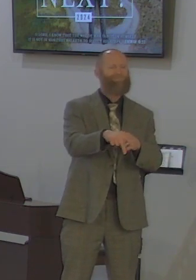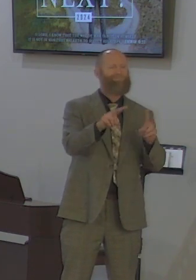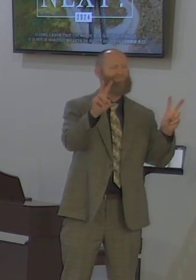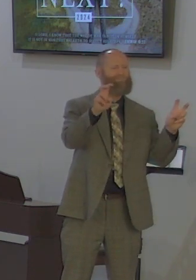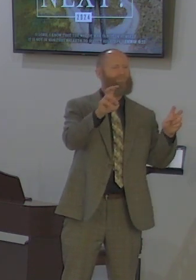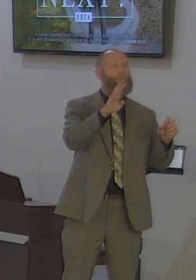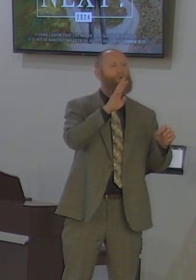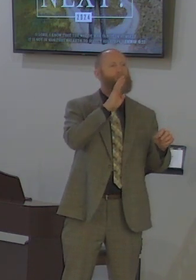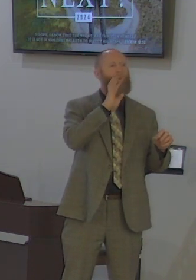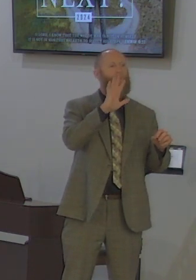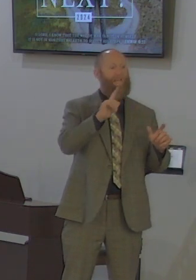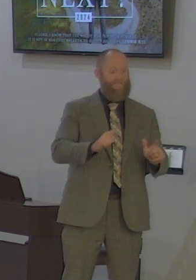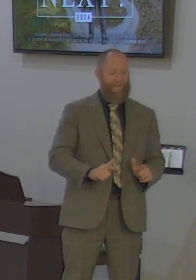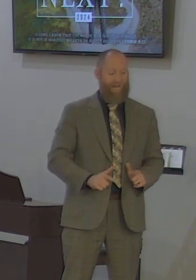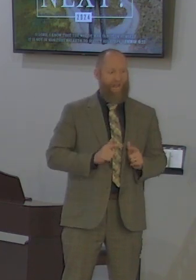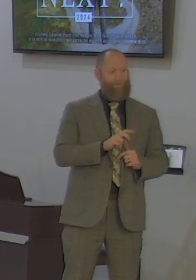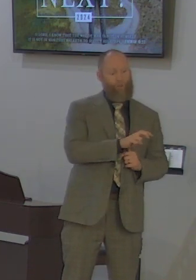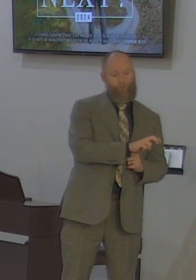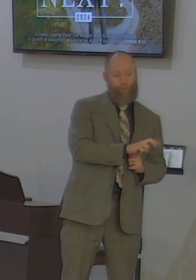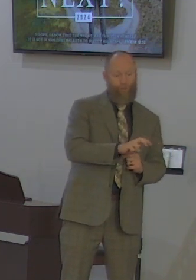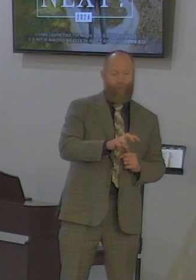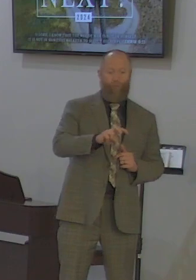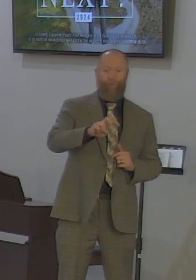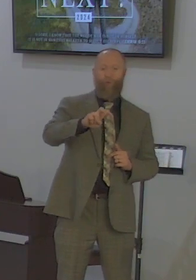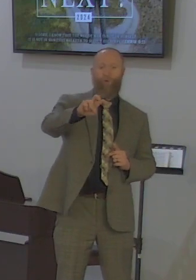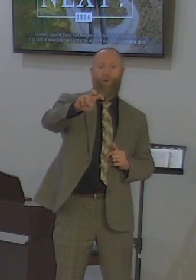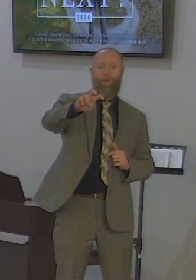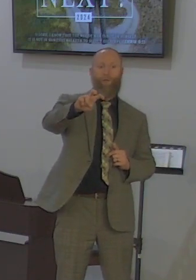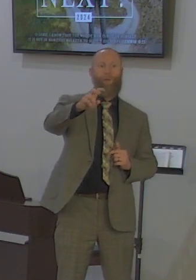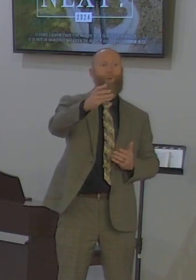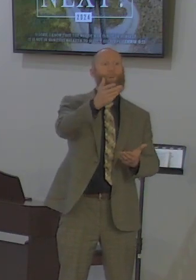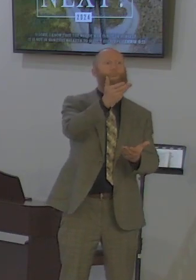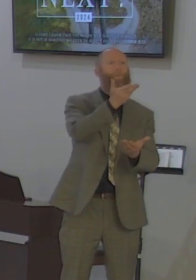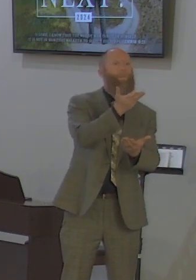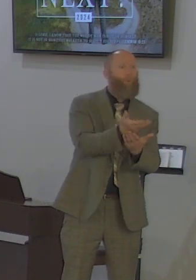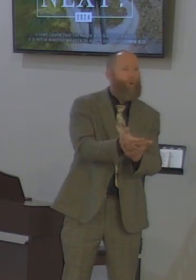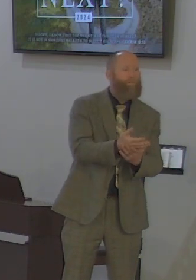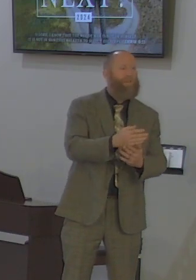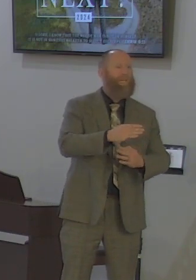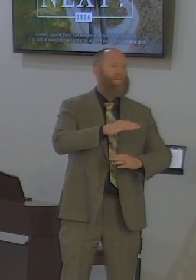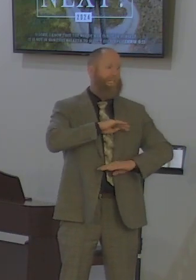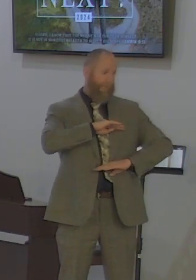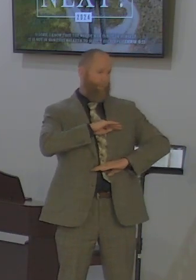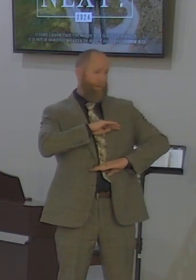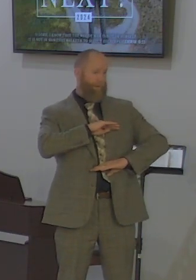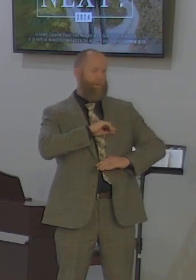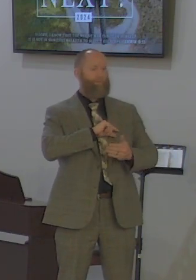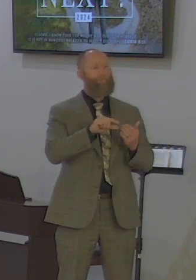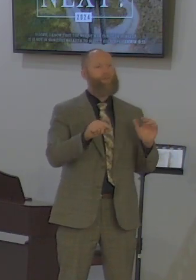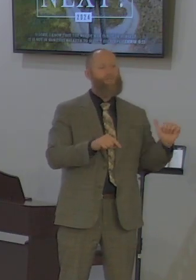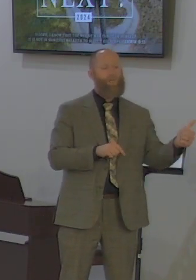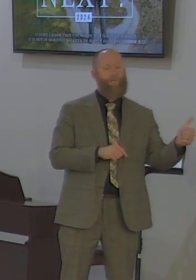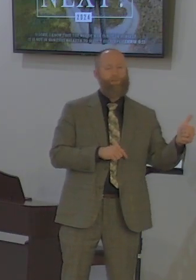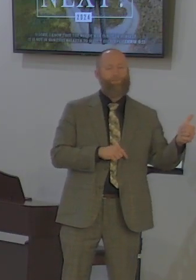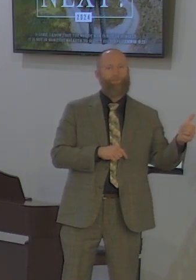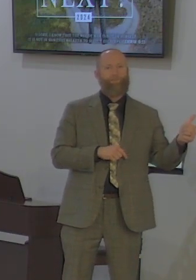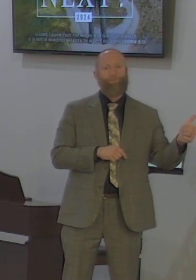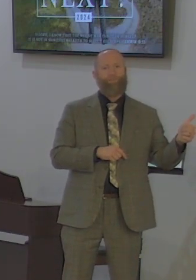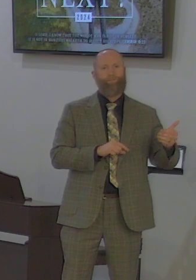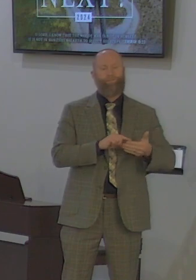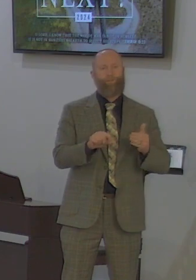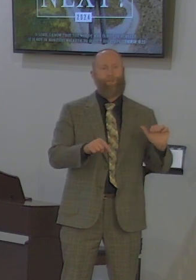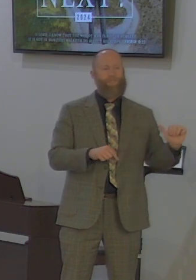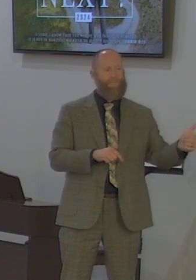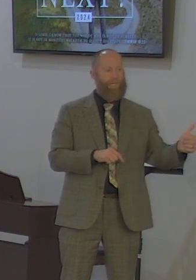he became contented in all things. I want you to learn about it. Look in verse 10. The first thing I just want to give